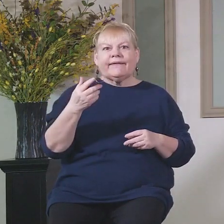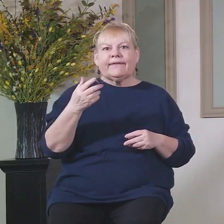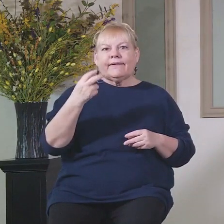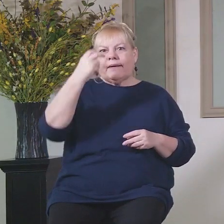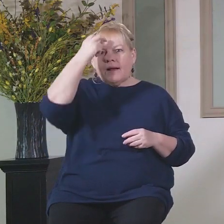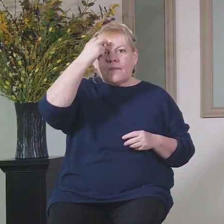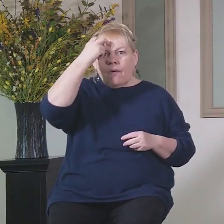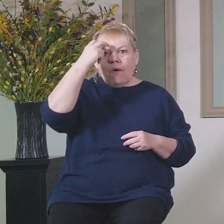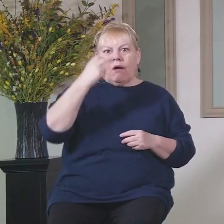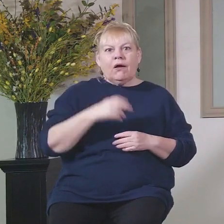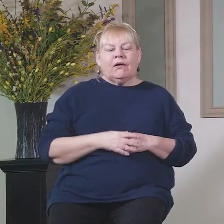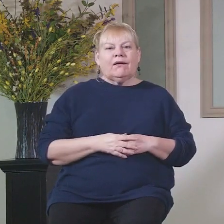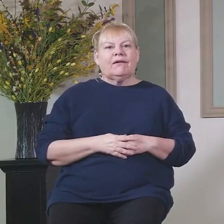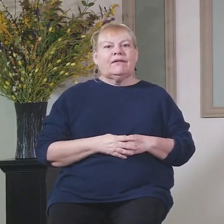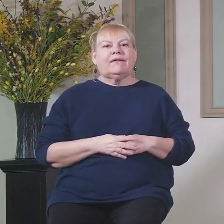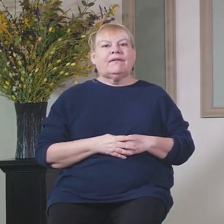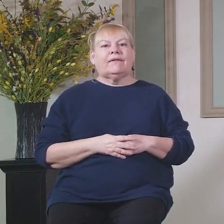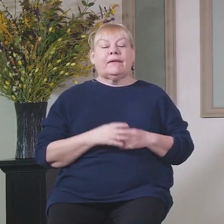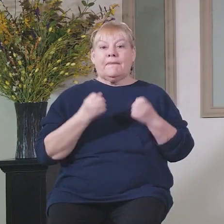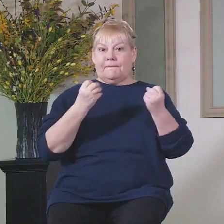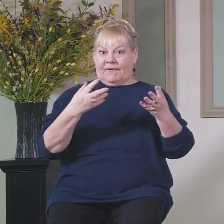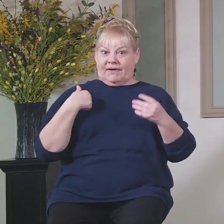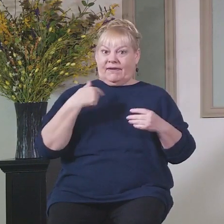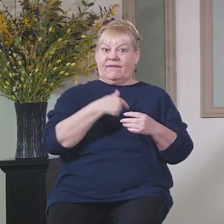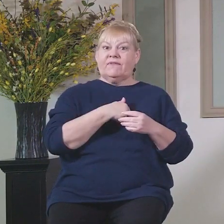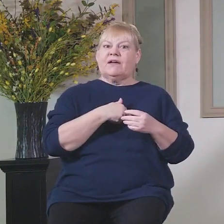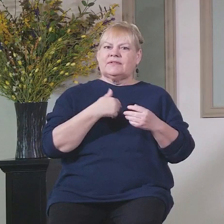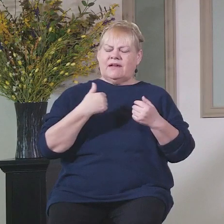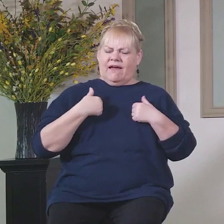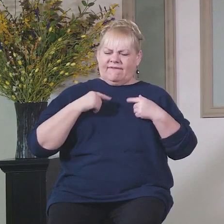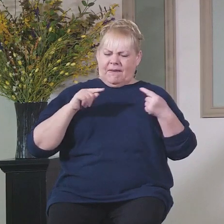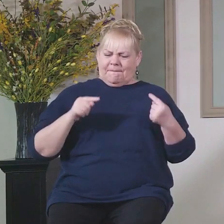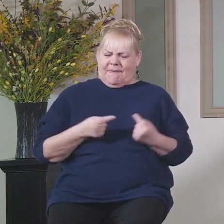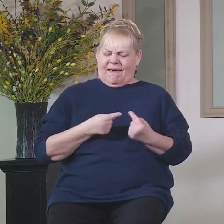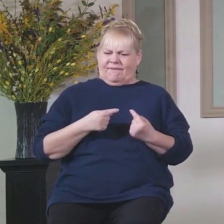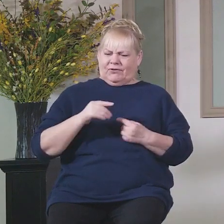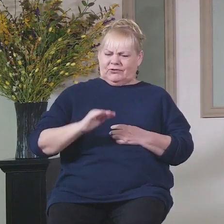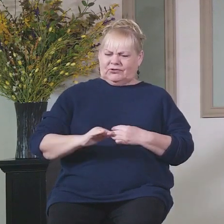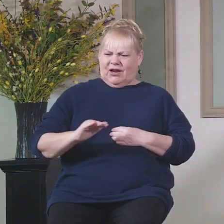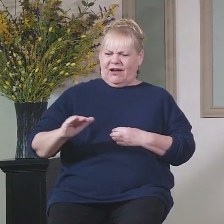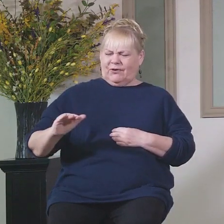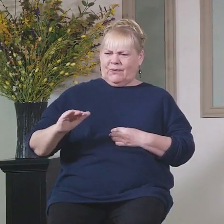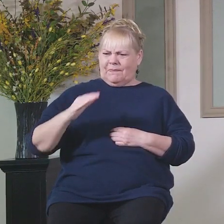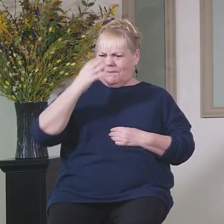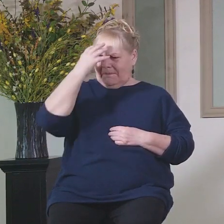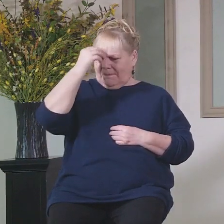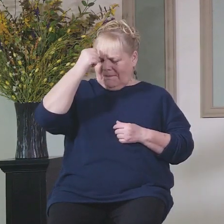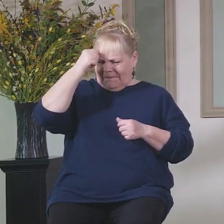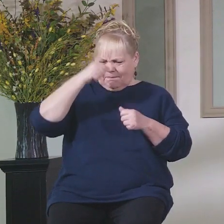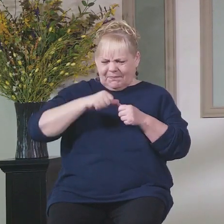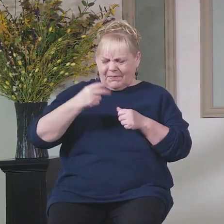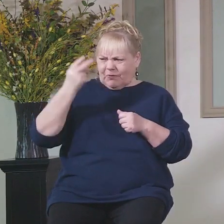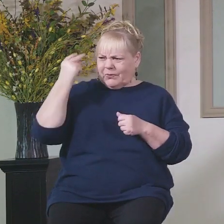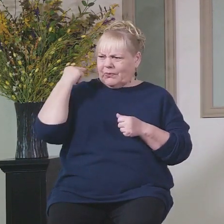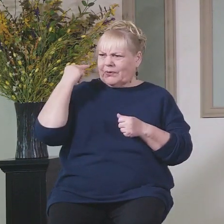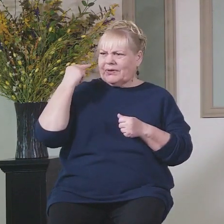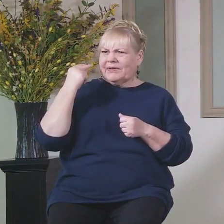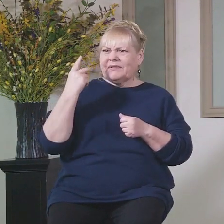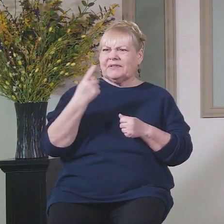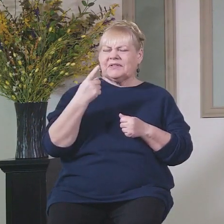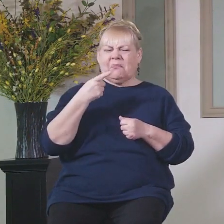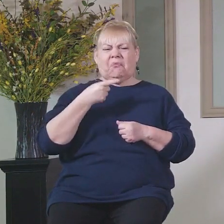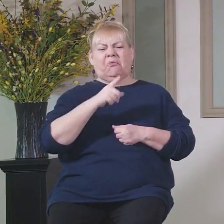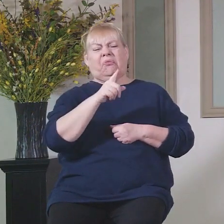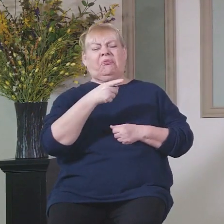moron. Many of us have painful childhood memories around one of those names. We did something,